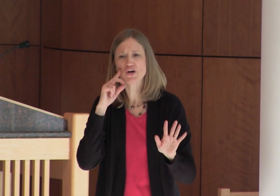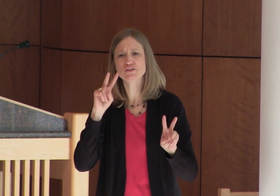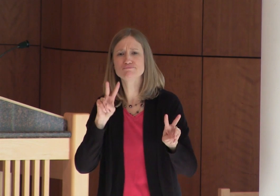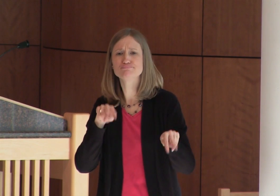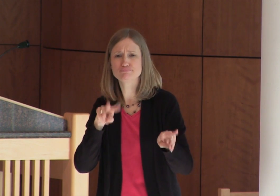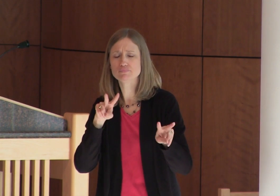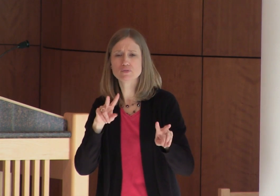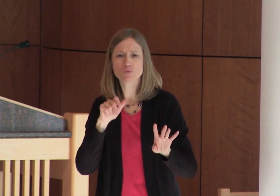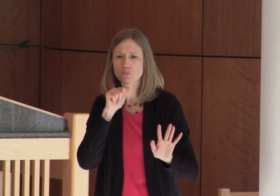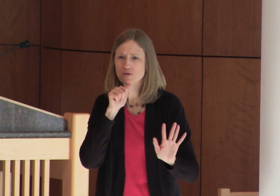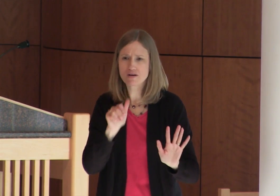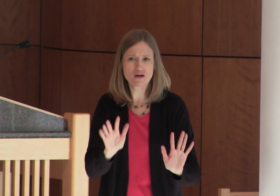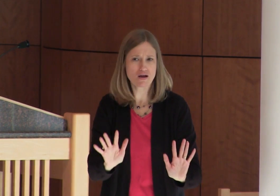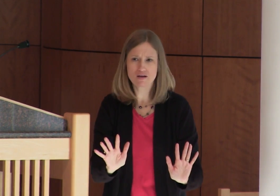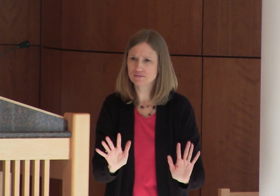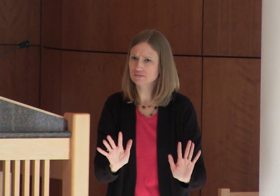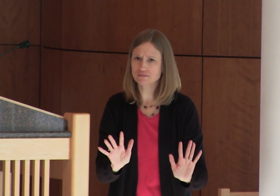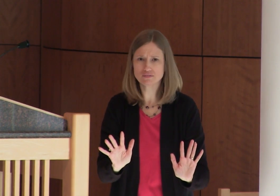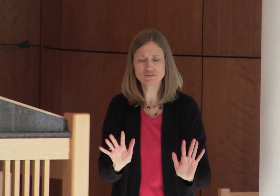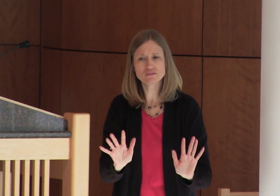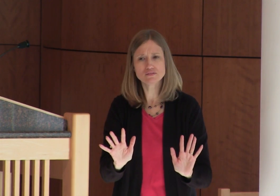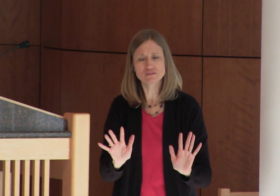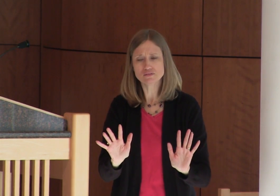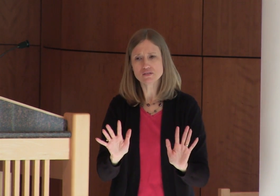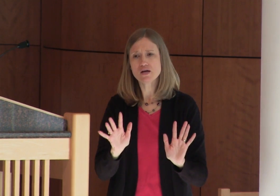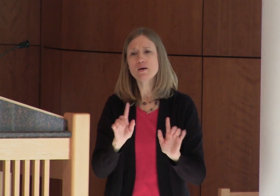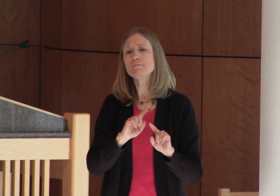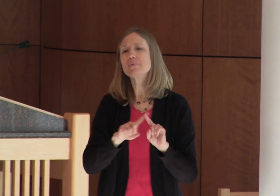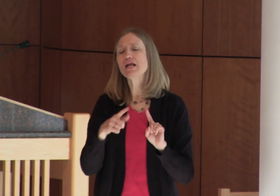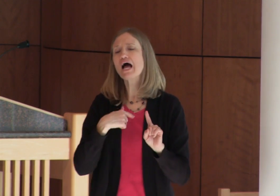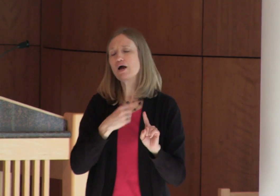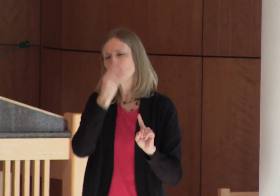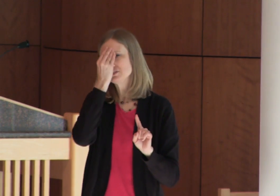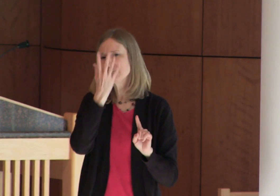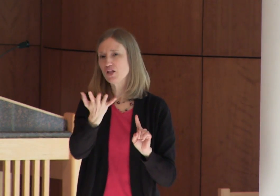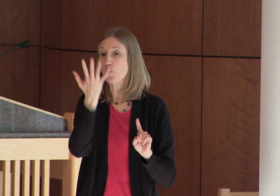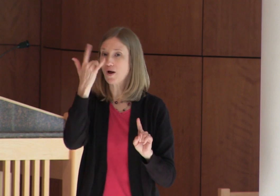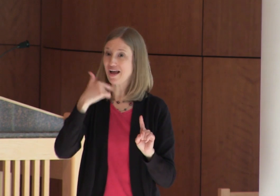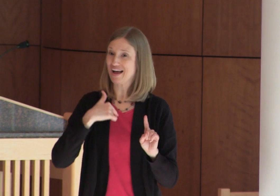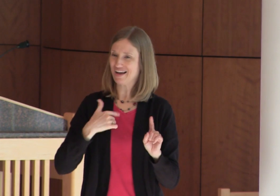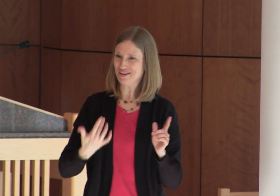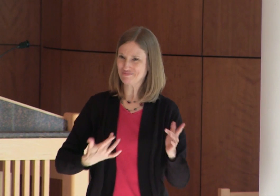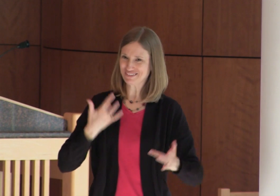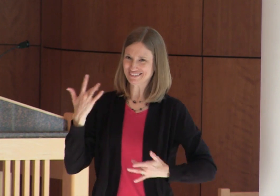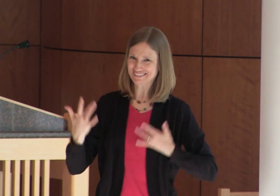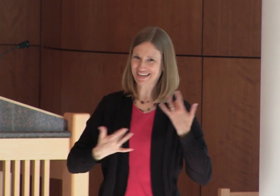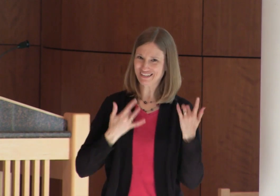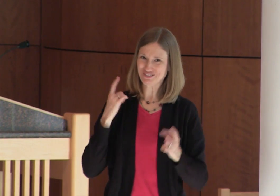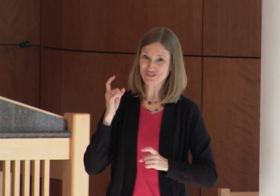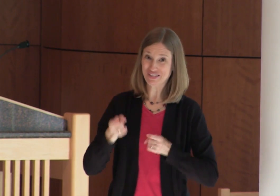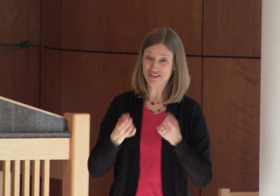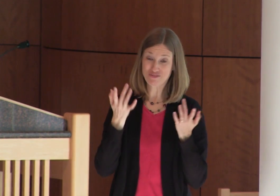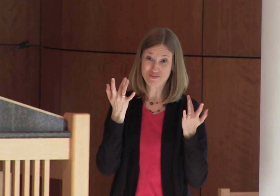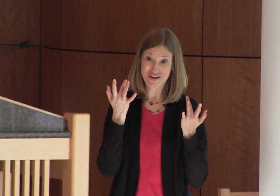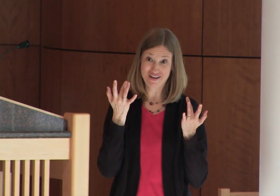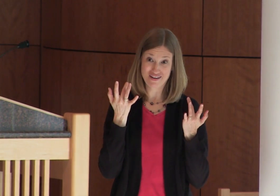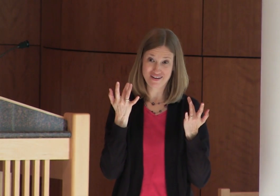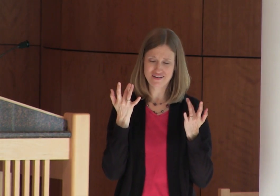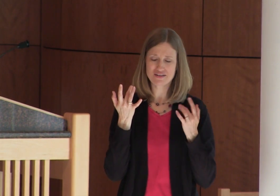you. But I can only share with you why I'm excited about this campaign, because one, it's going to